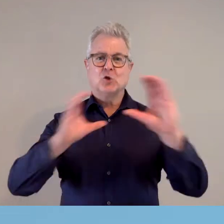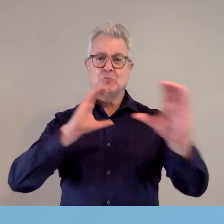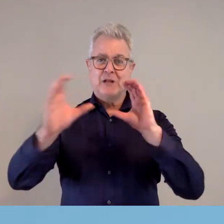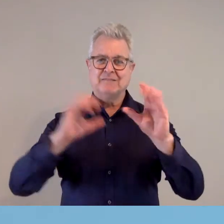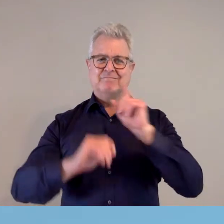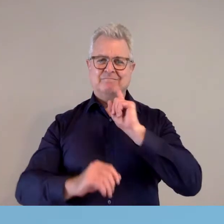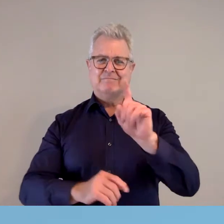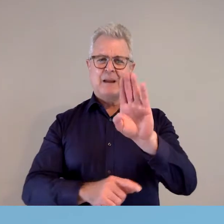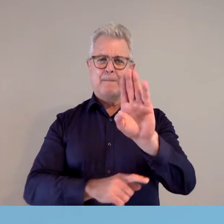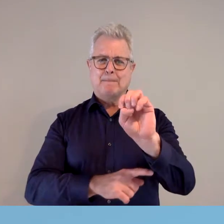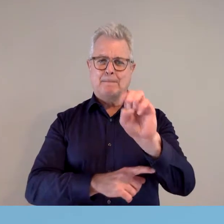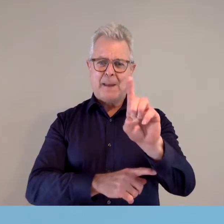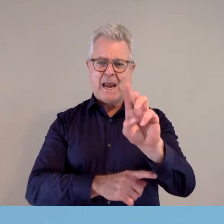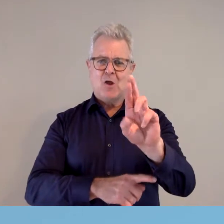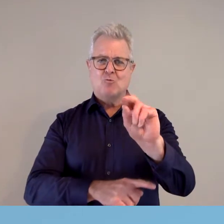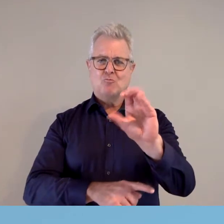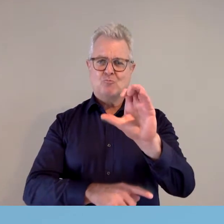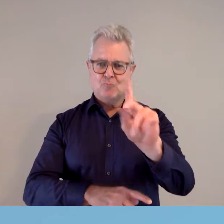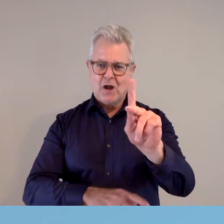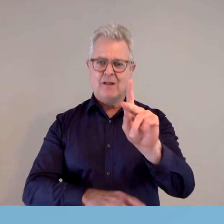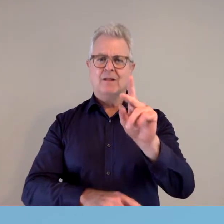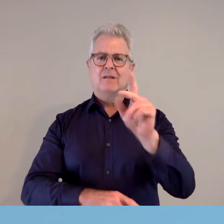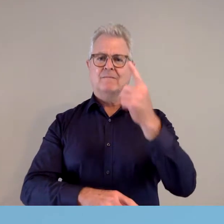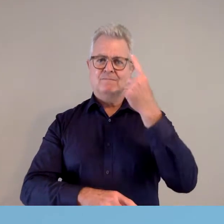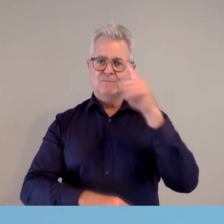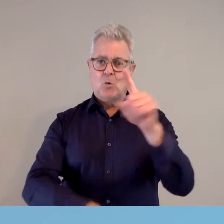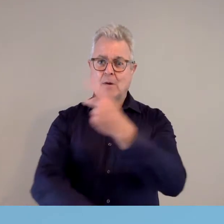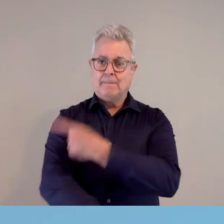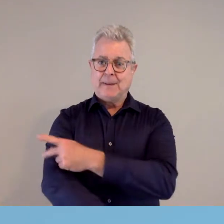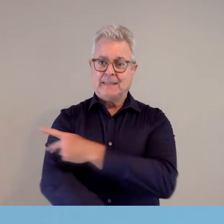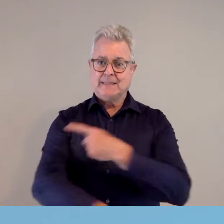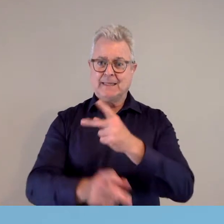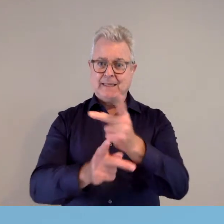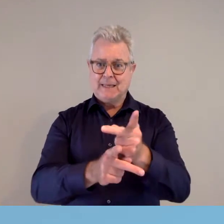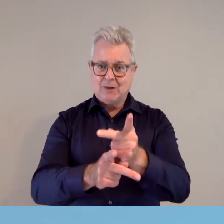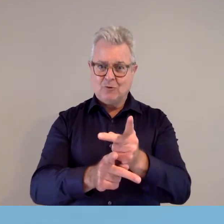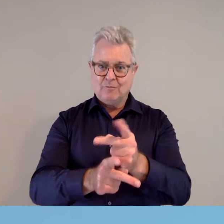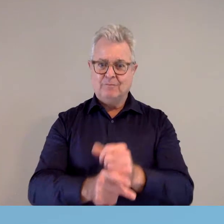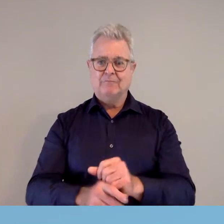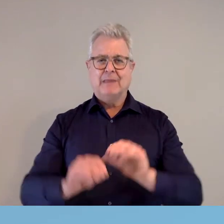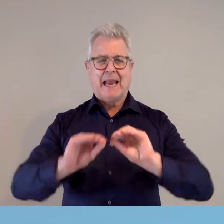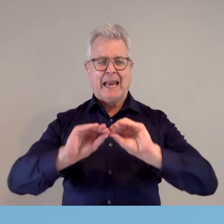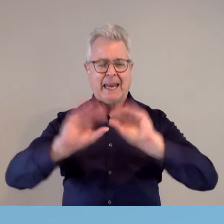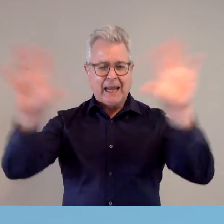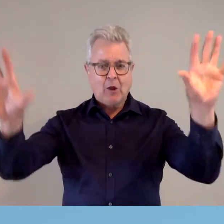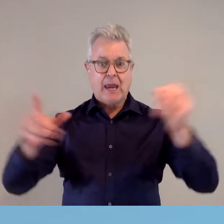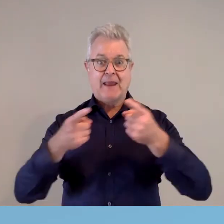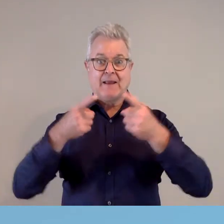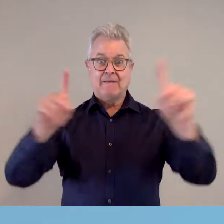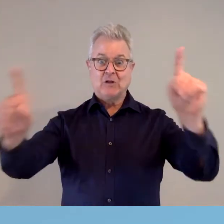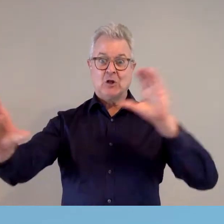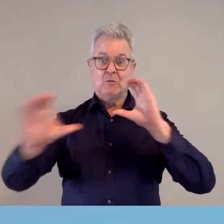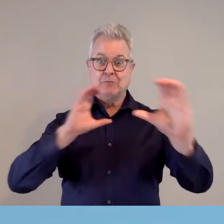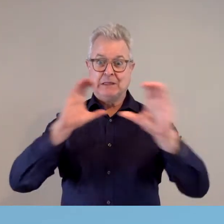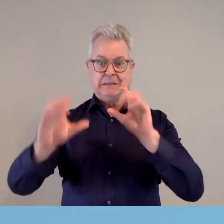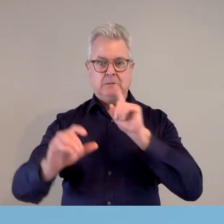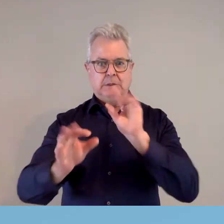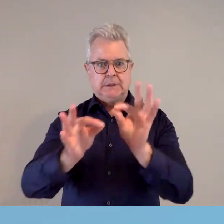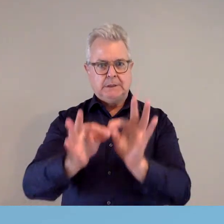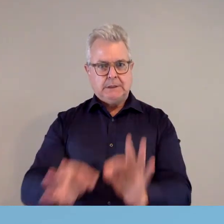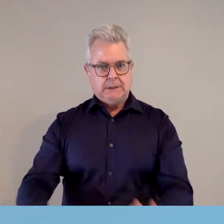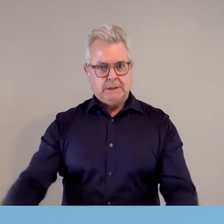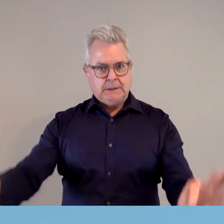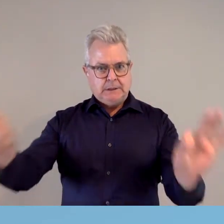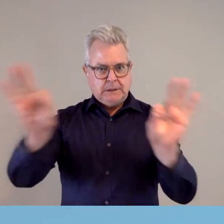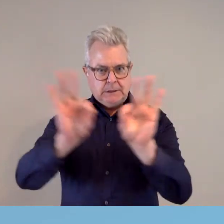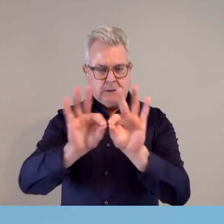Communication is truly the bedrock for patient care. Clear and effective communication